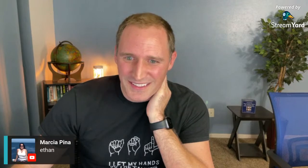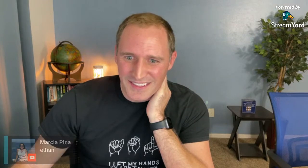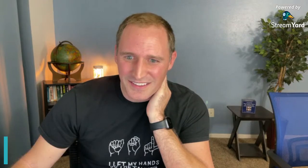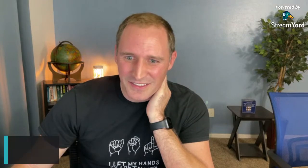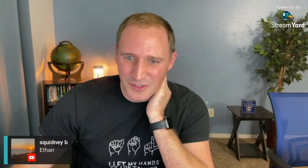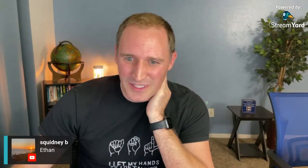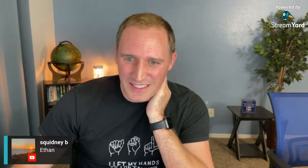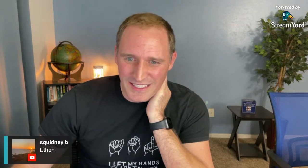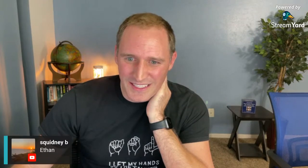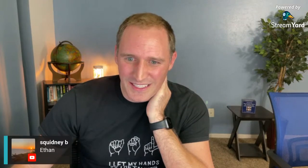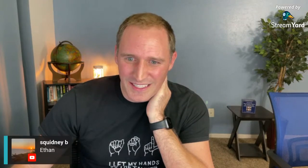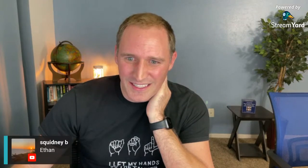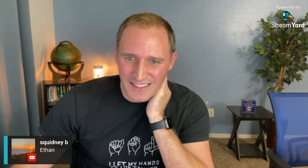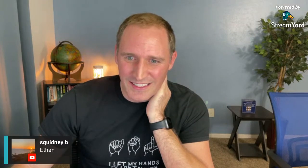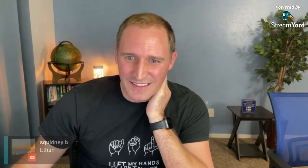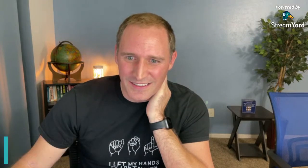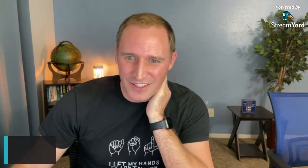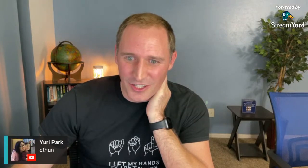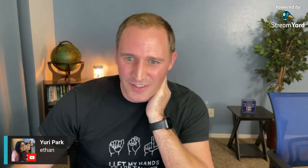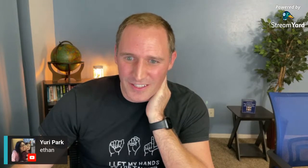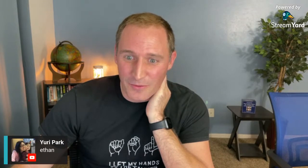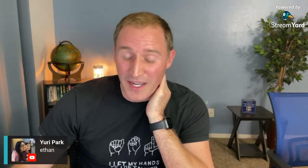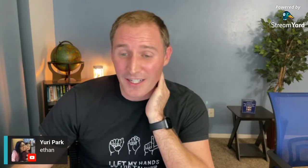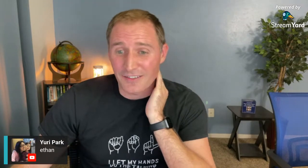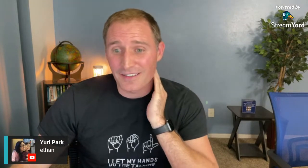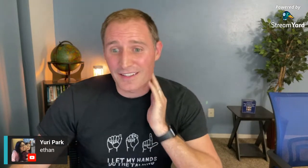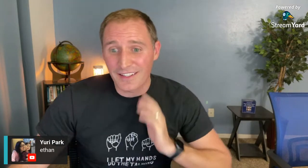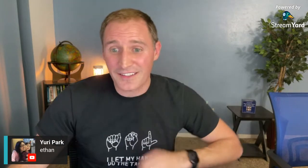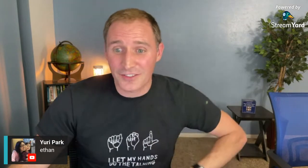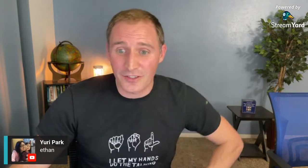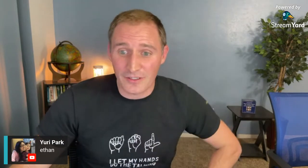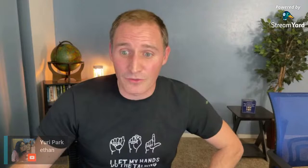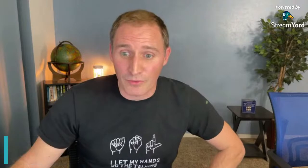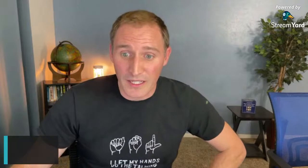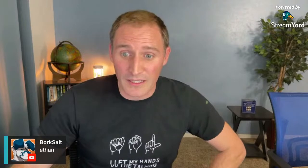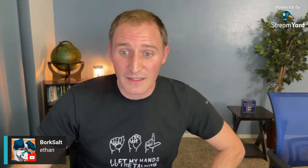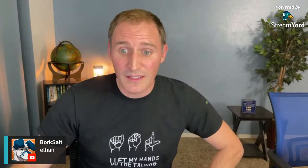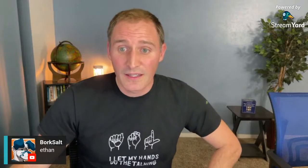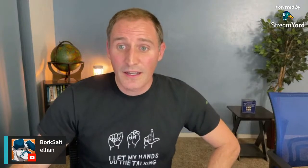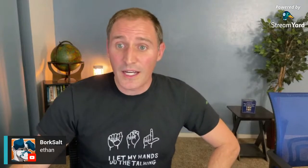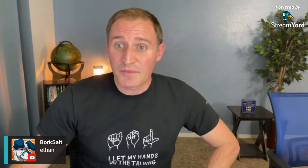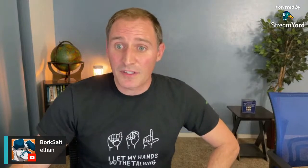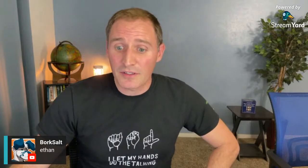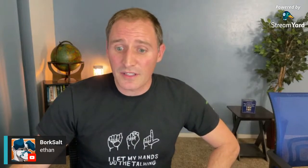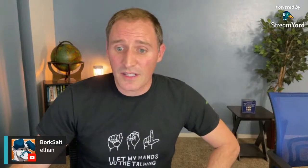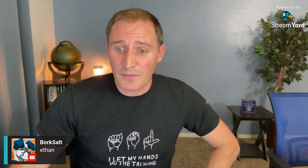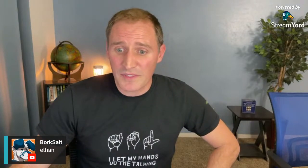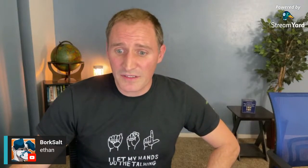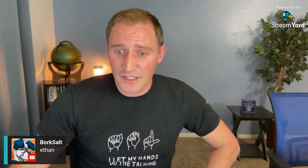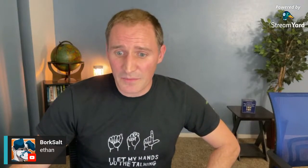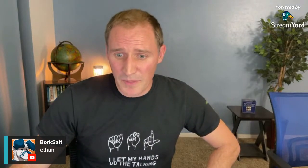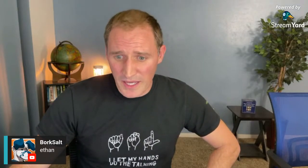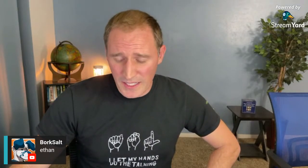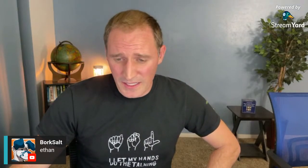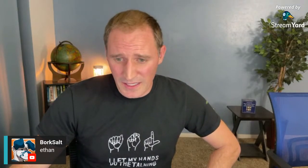Marcia, Squidney, Yuri. Wow, you guys are doing great. So I'm just looking back